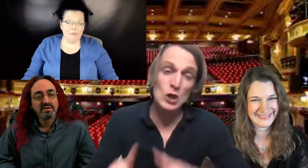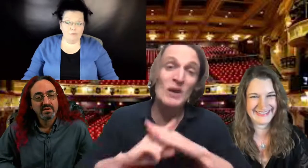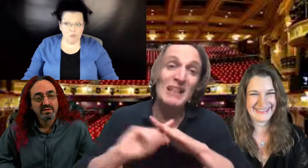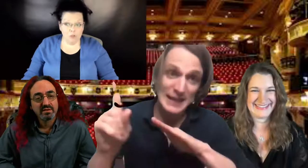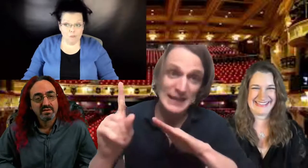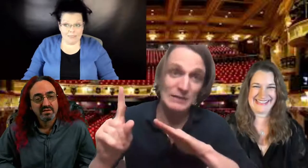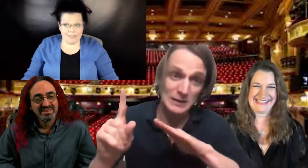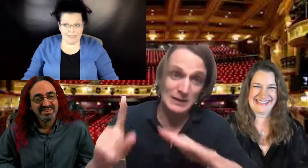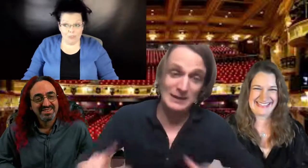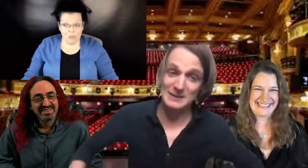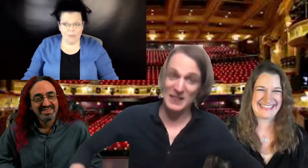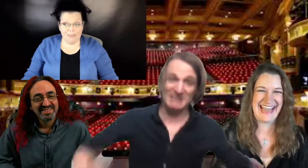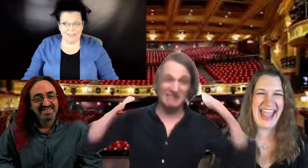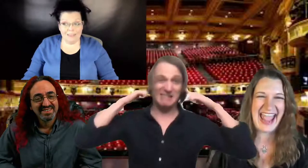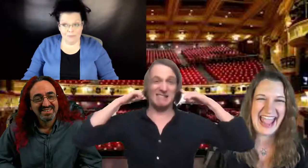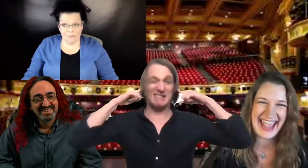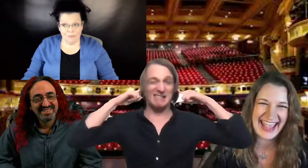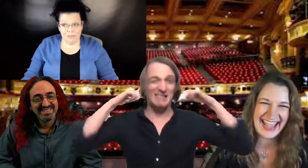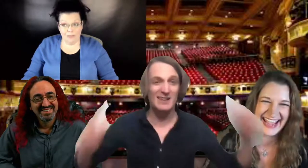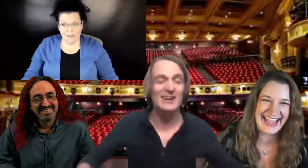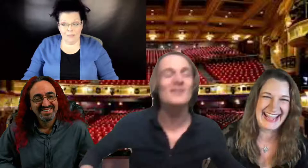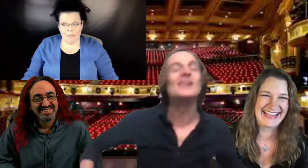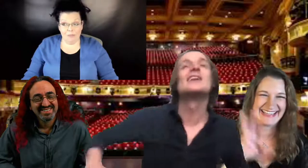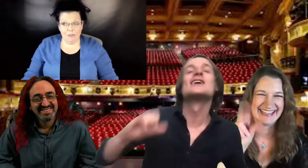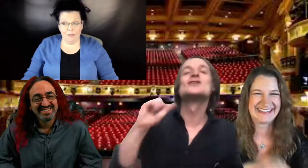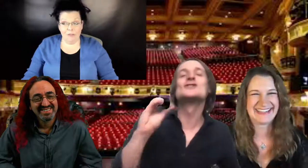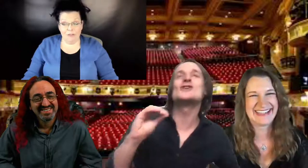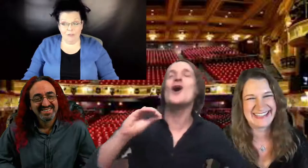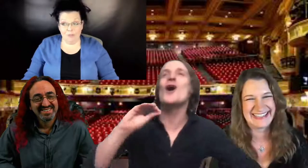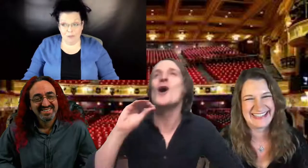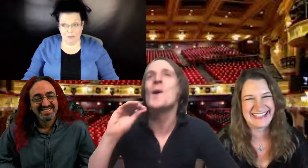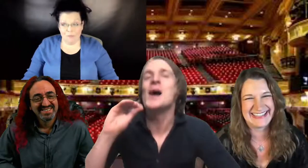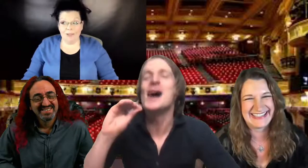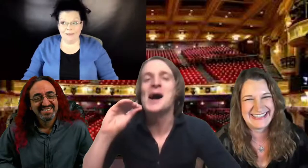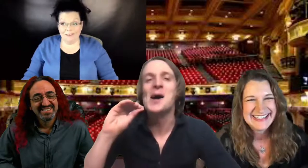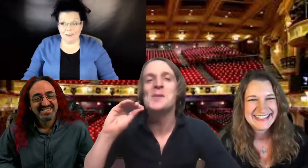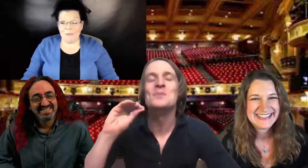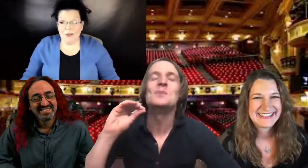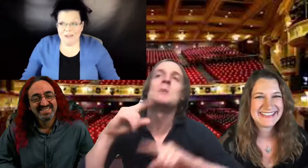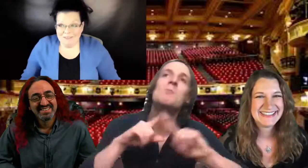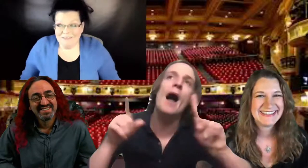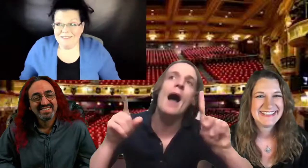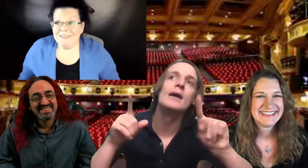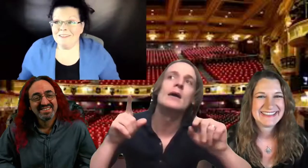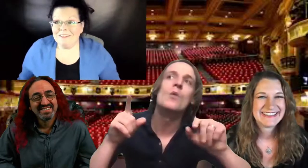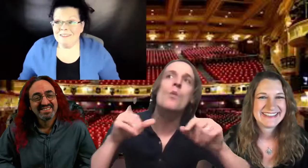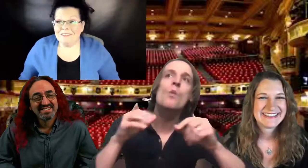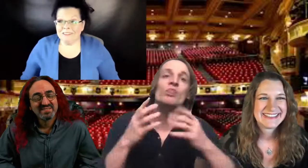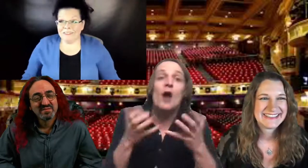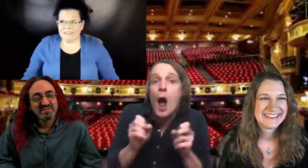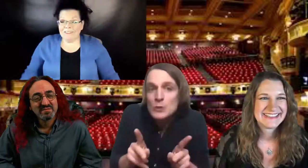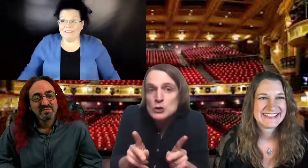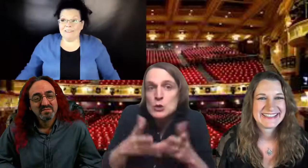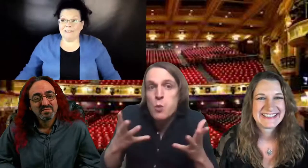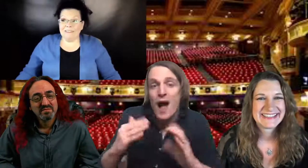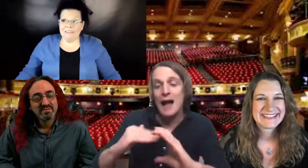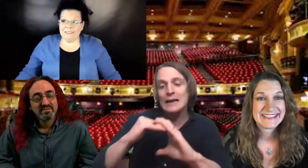And if you've ever heard me sing, you might plug your ears and run, but